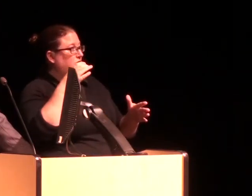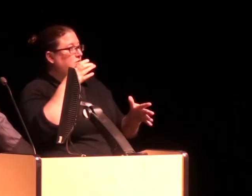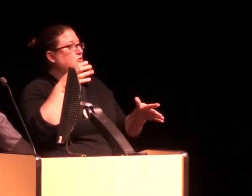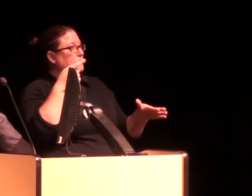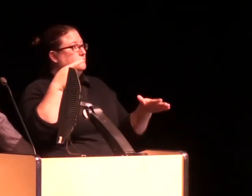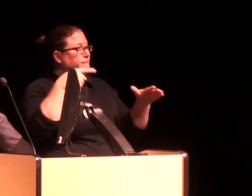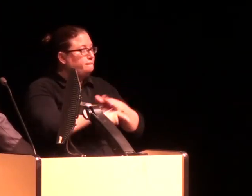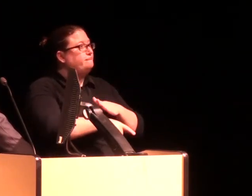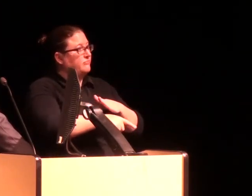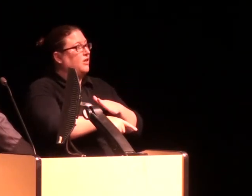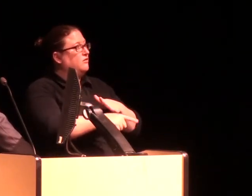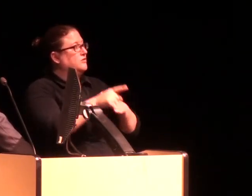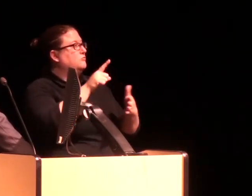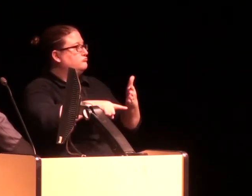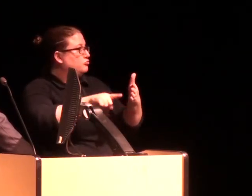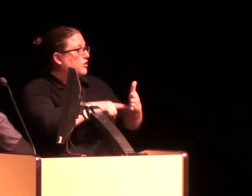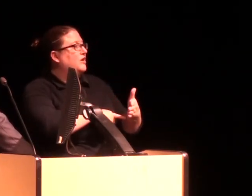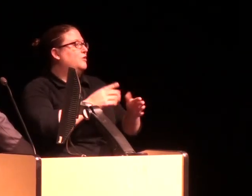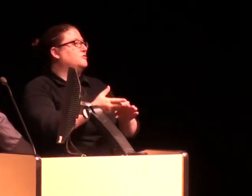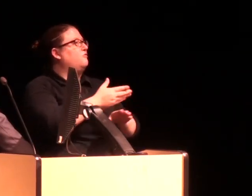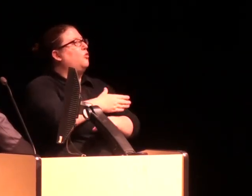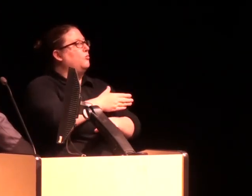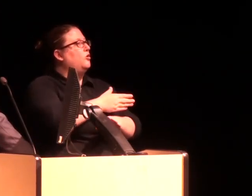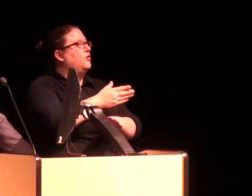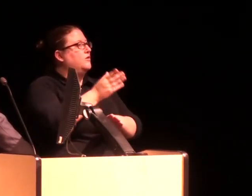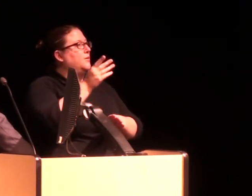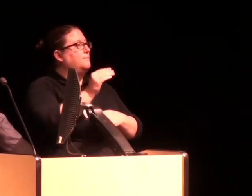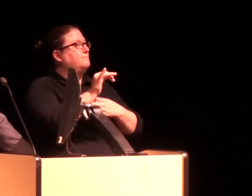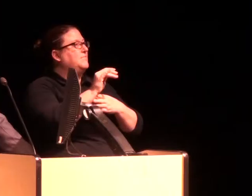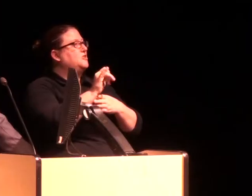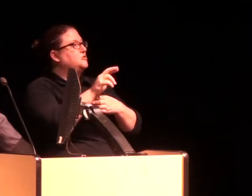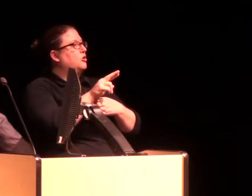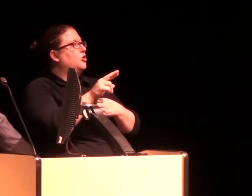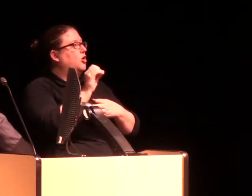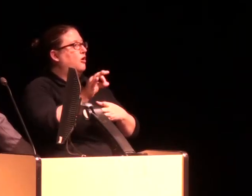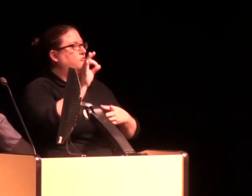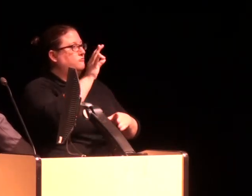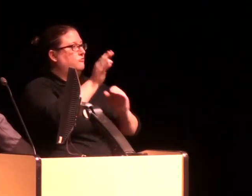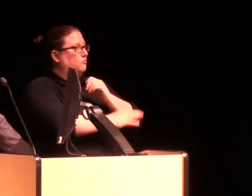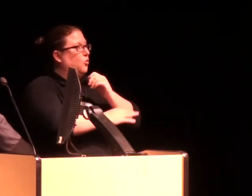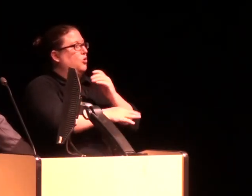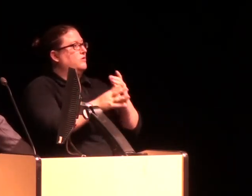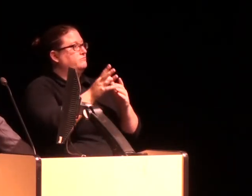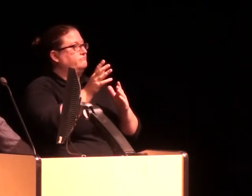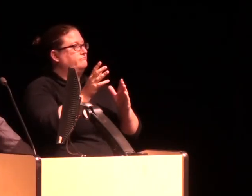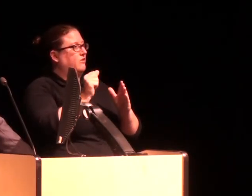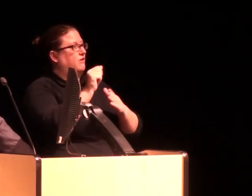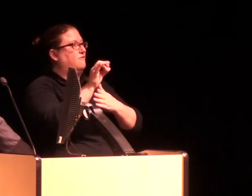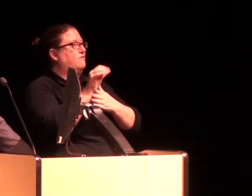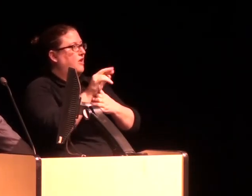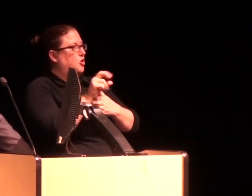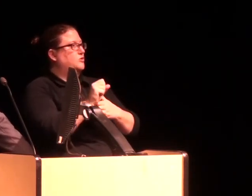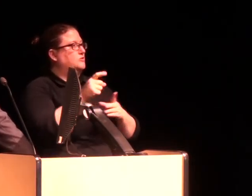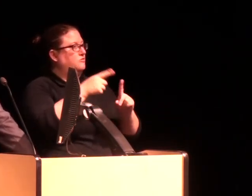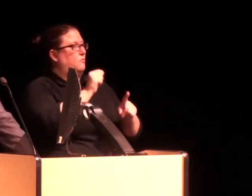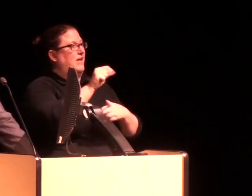Orlando Letelier. He was the former Minister of Foreign Affairs of Allende, and he was living in Washington, D.C. And if you can read the